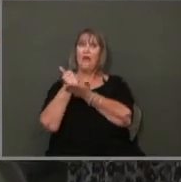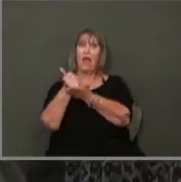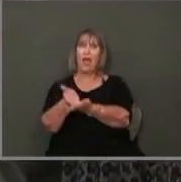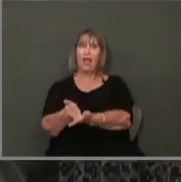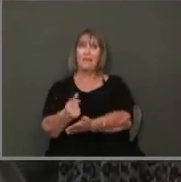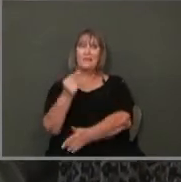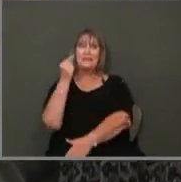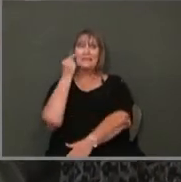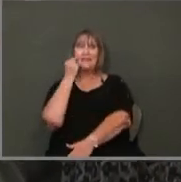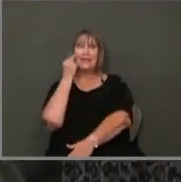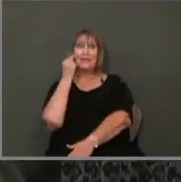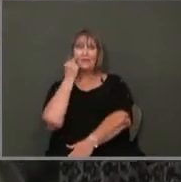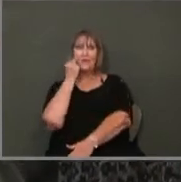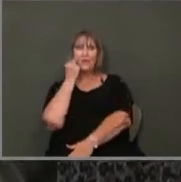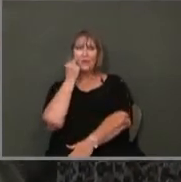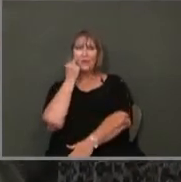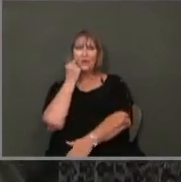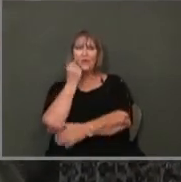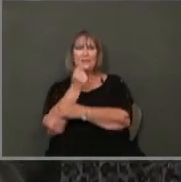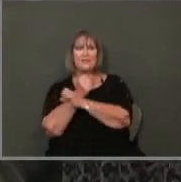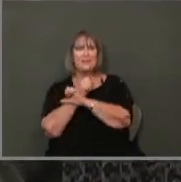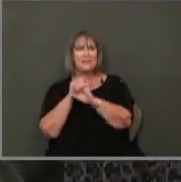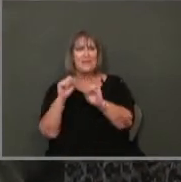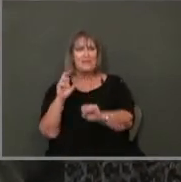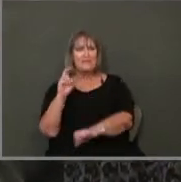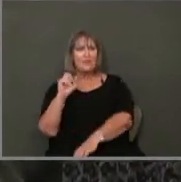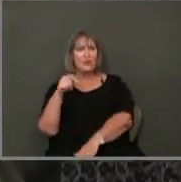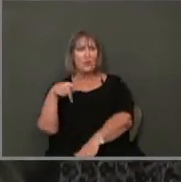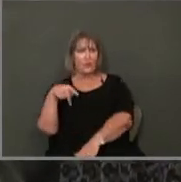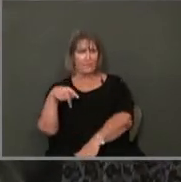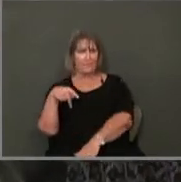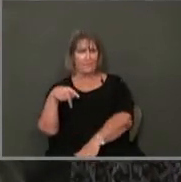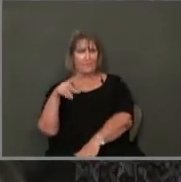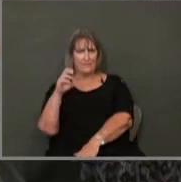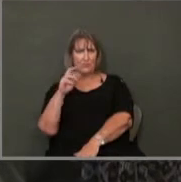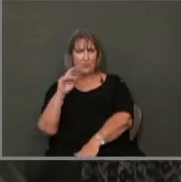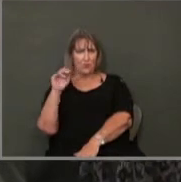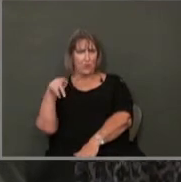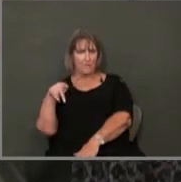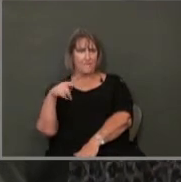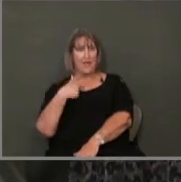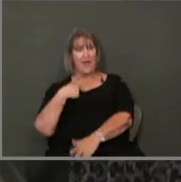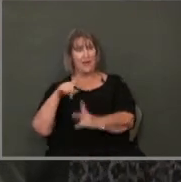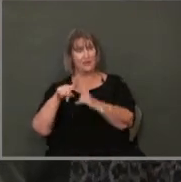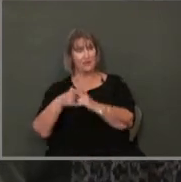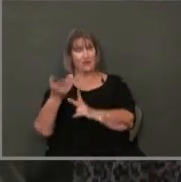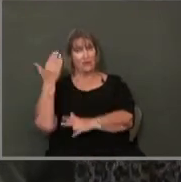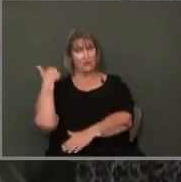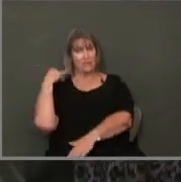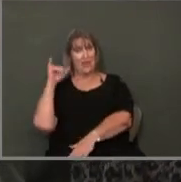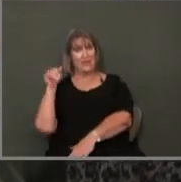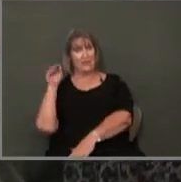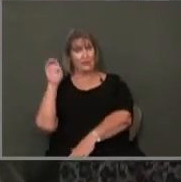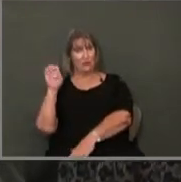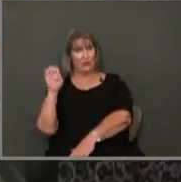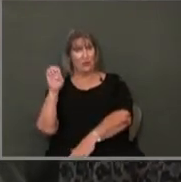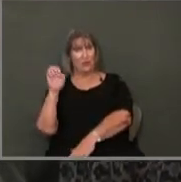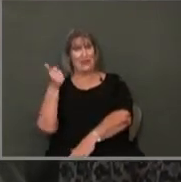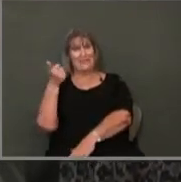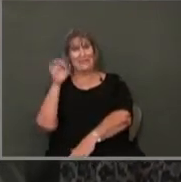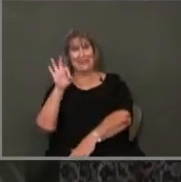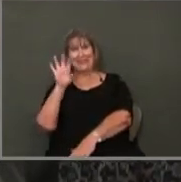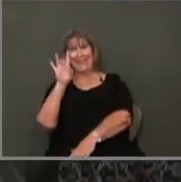Police Safety Corps. I'm a product of that program. I literally started back in June of